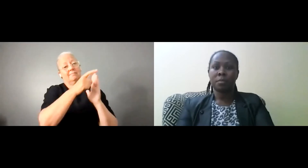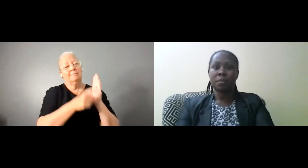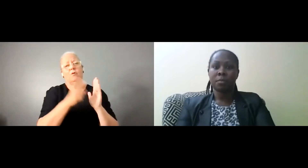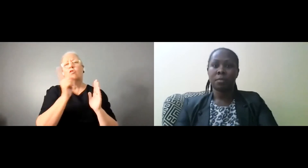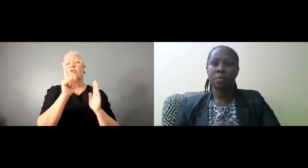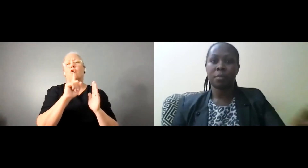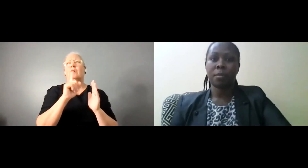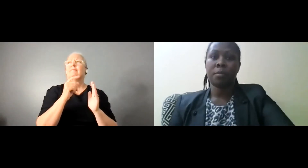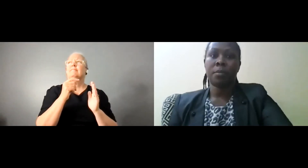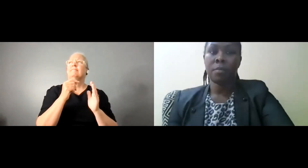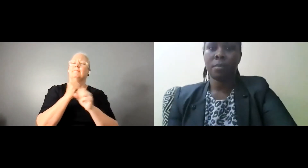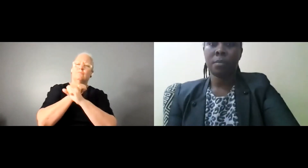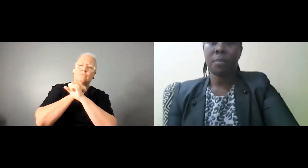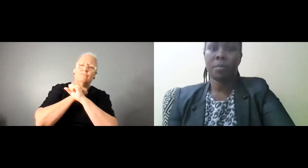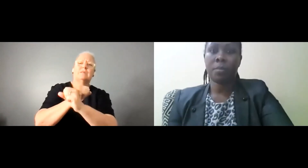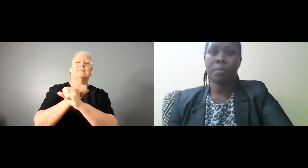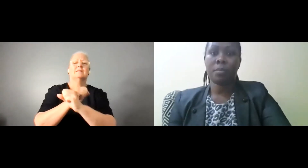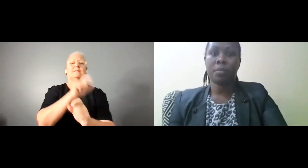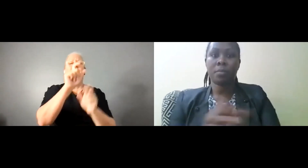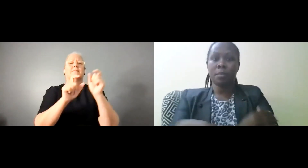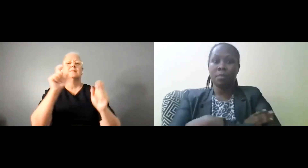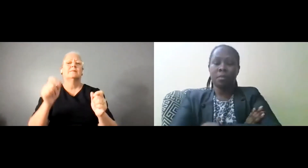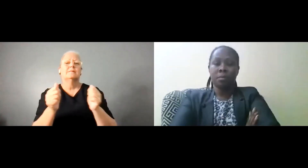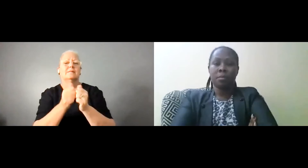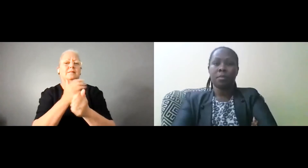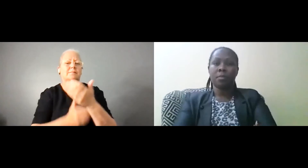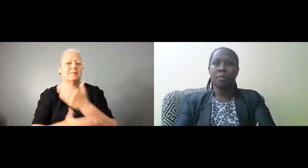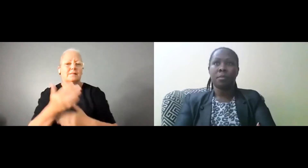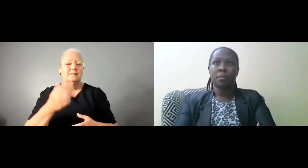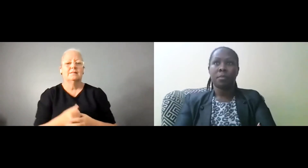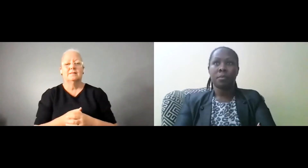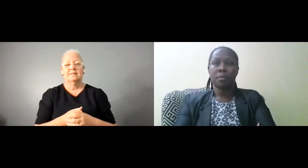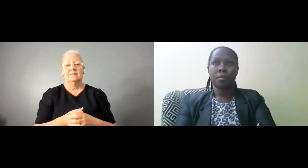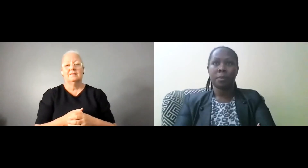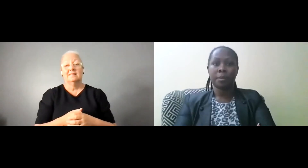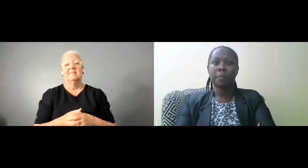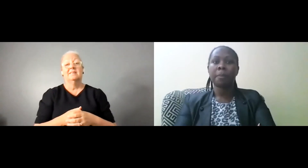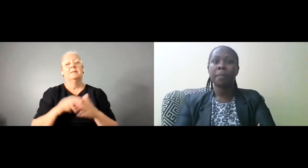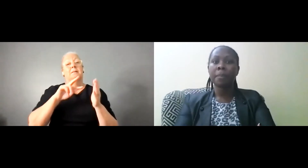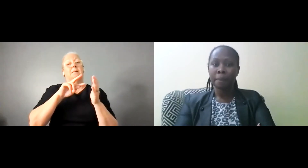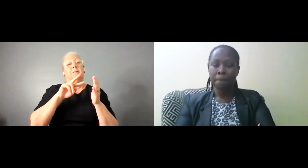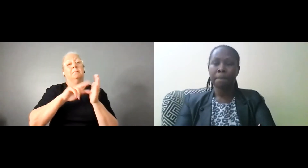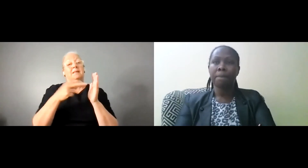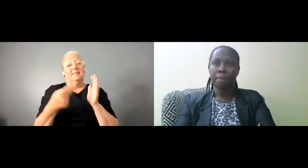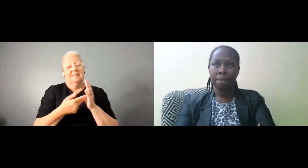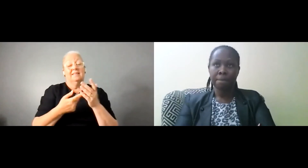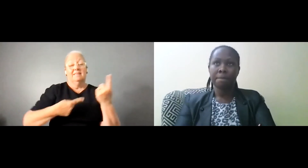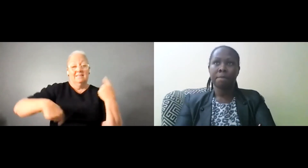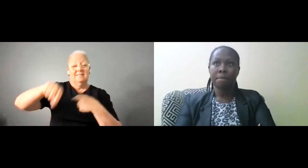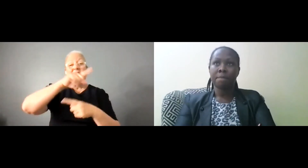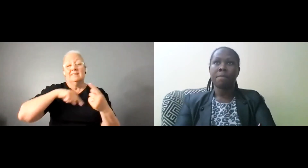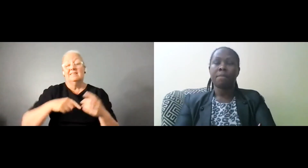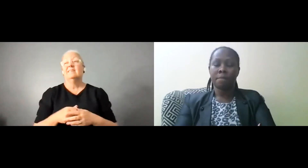So, all this issue resulted that persons with disability to become most